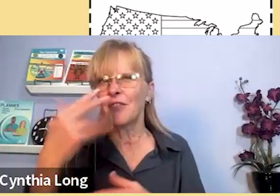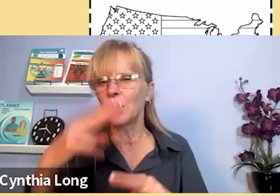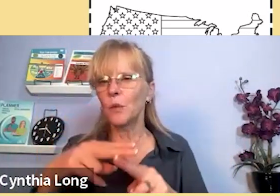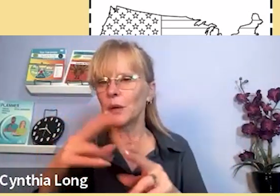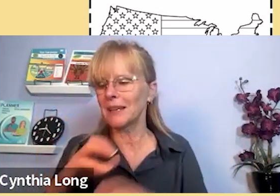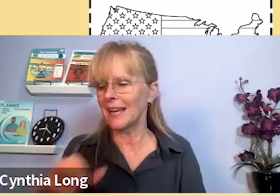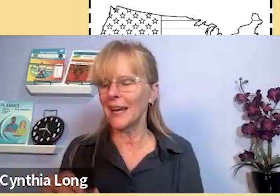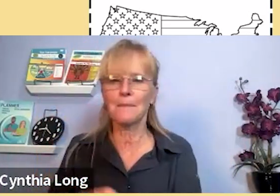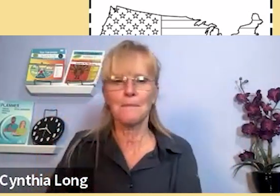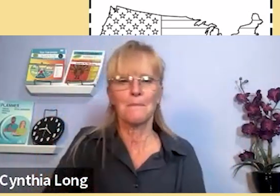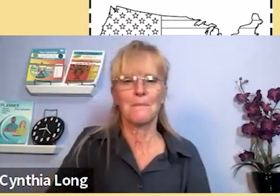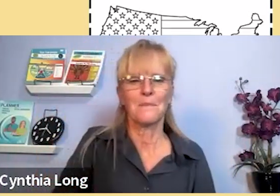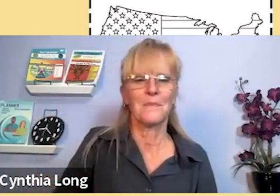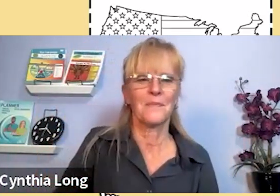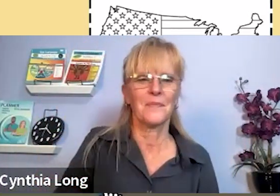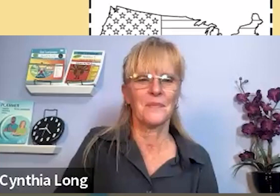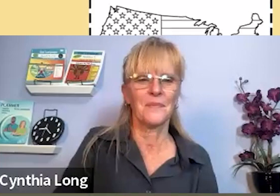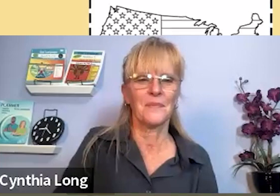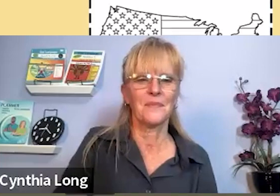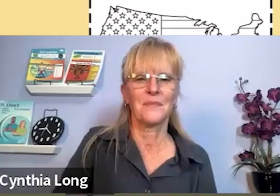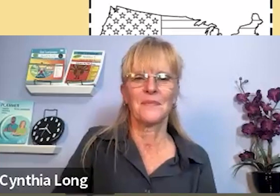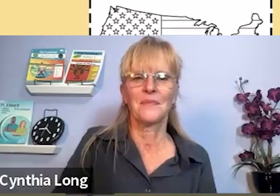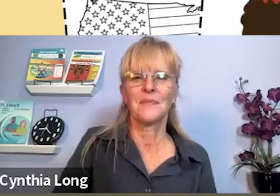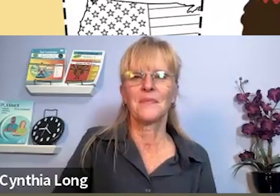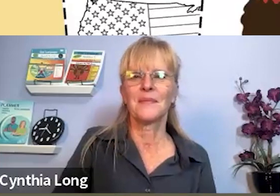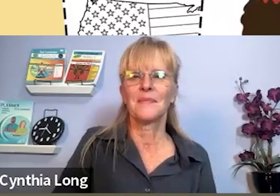kind of fun you want to play.